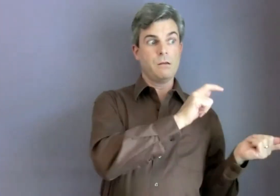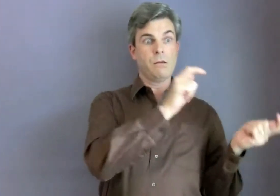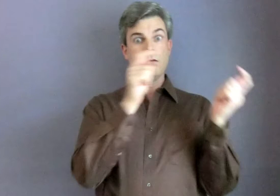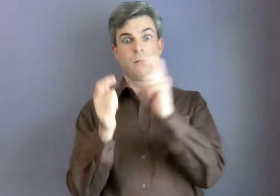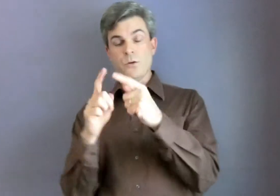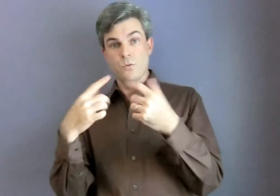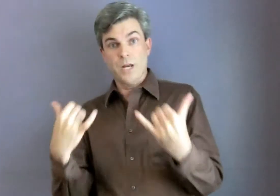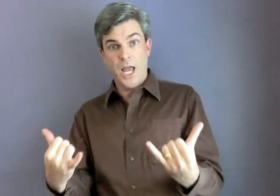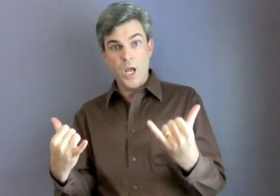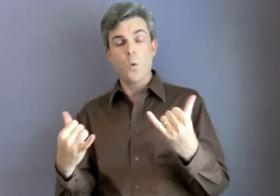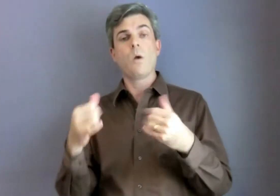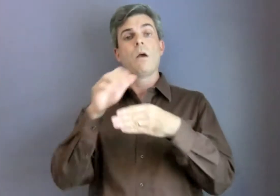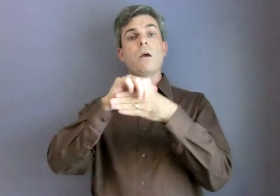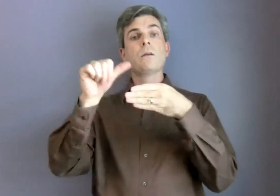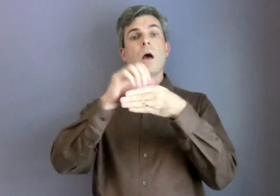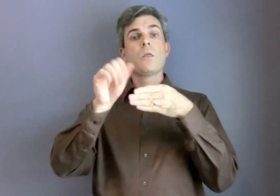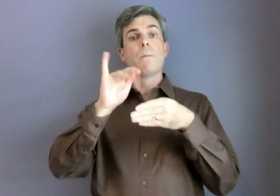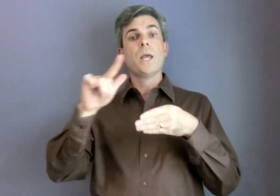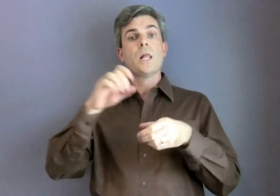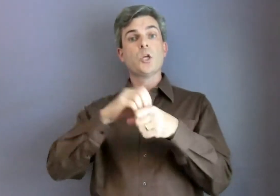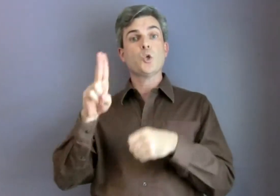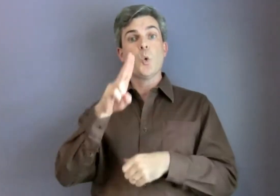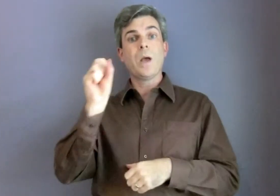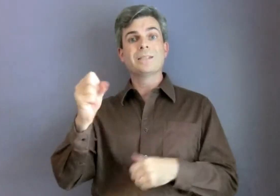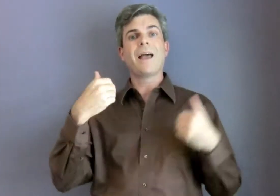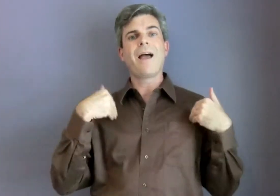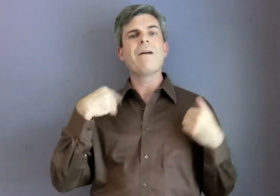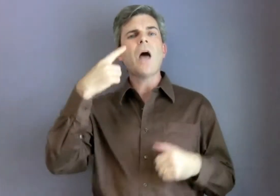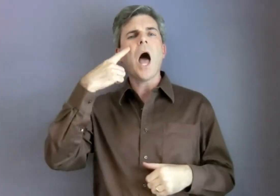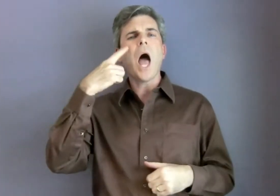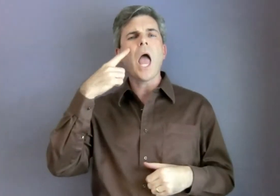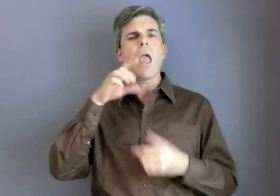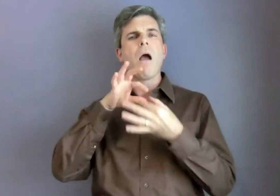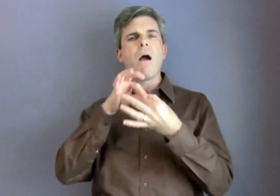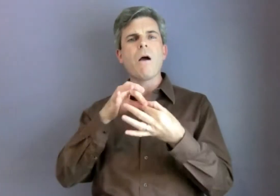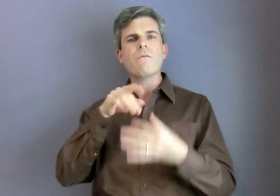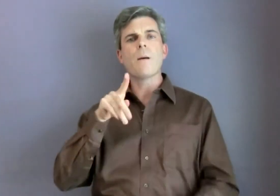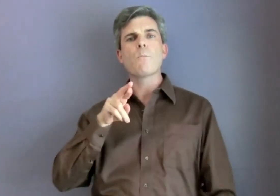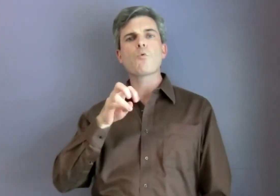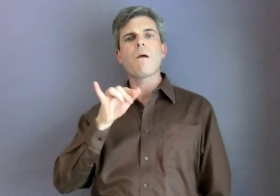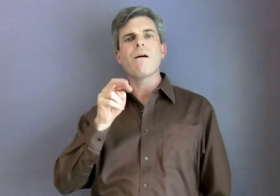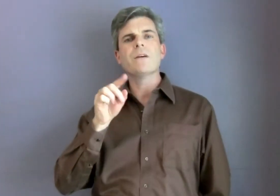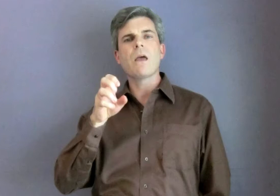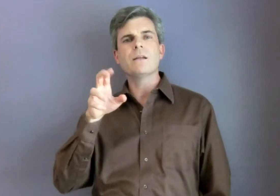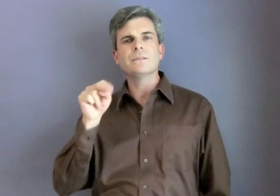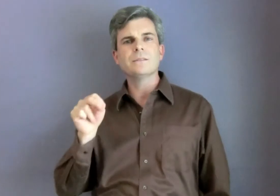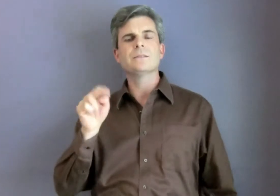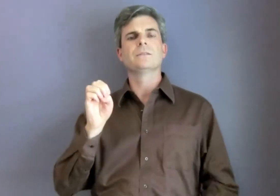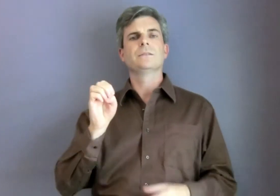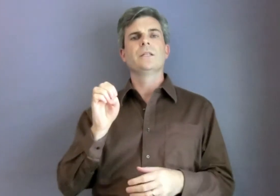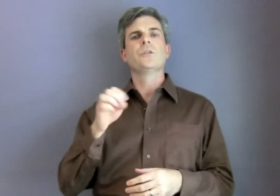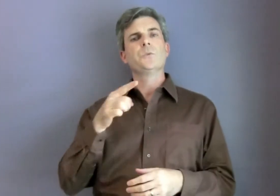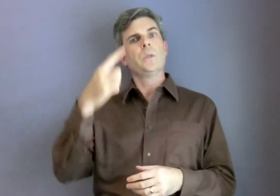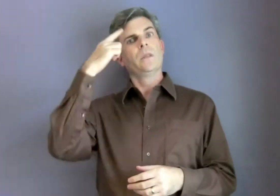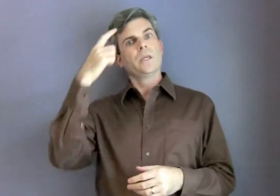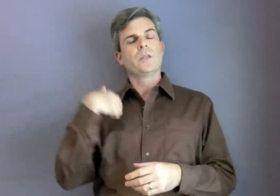of providence. So watching all of this show from outer space, you think we get it. We understand that the most precious resource on the blue